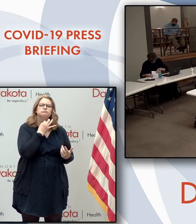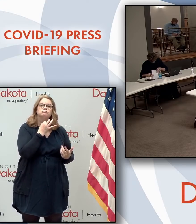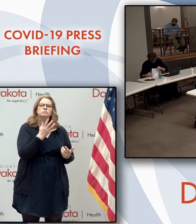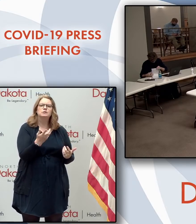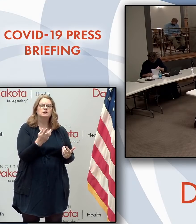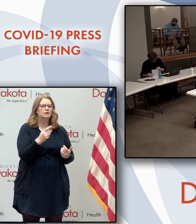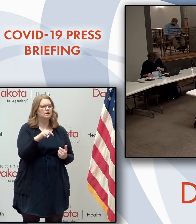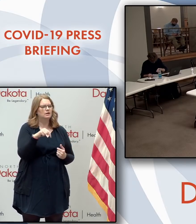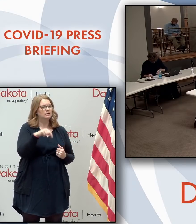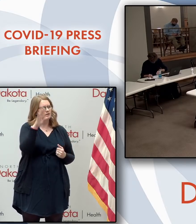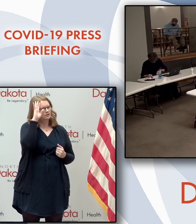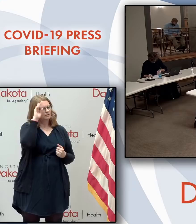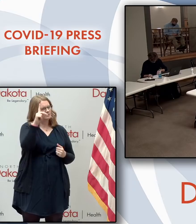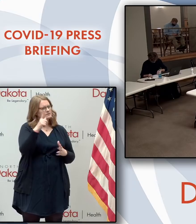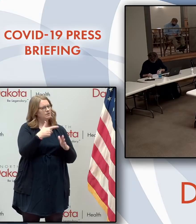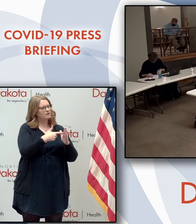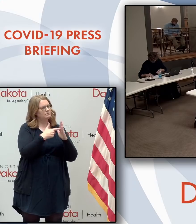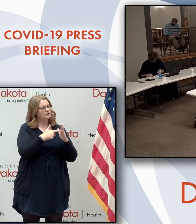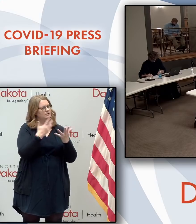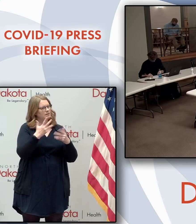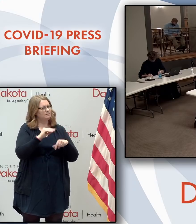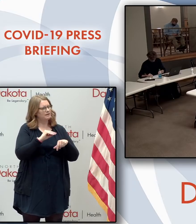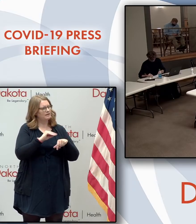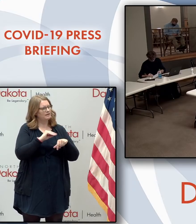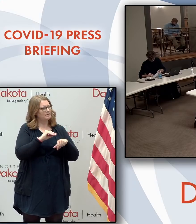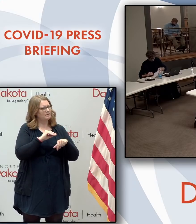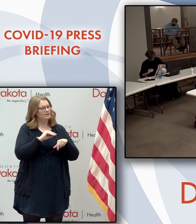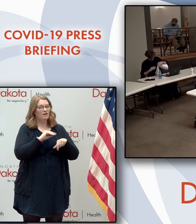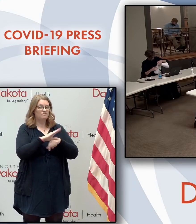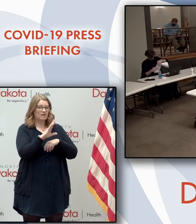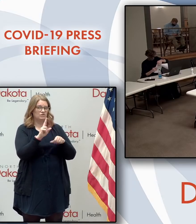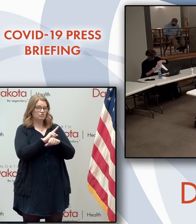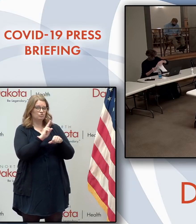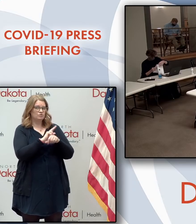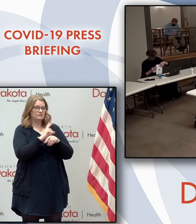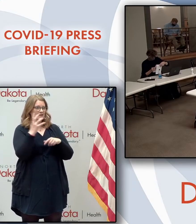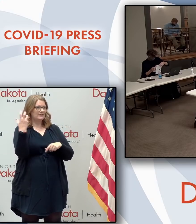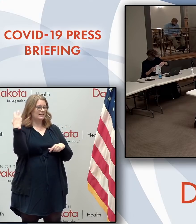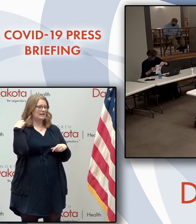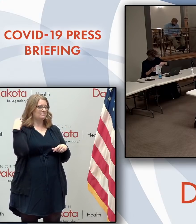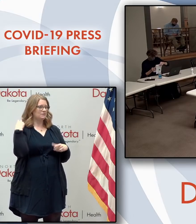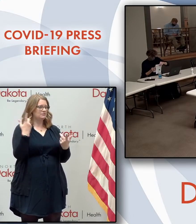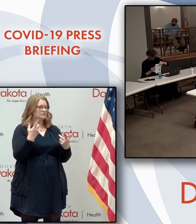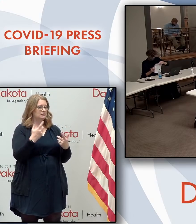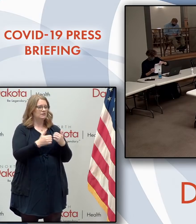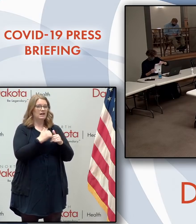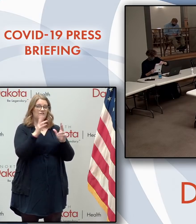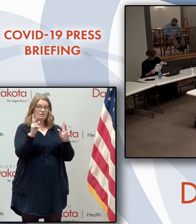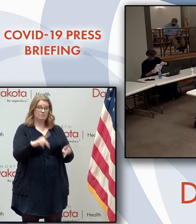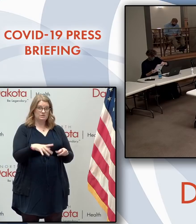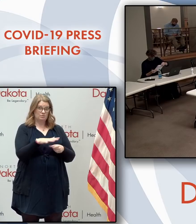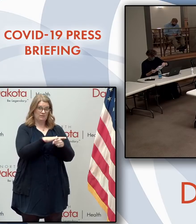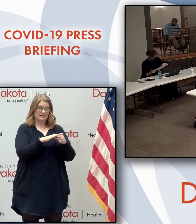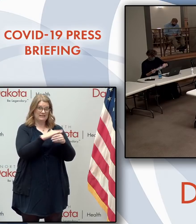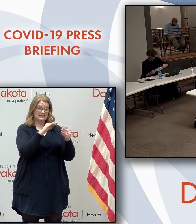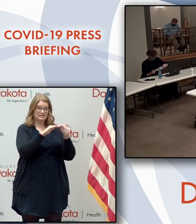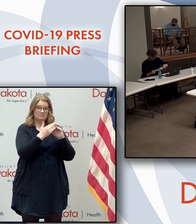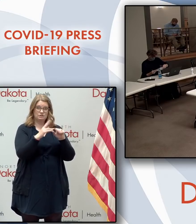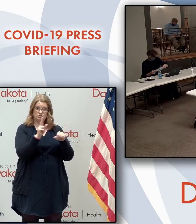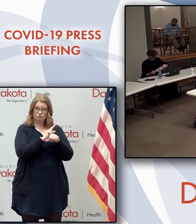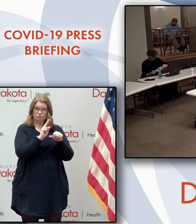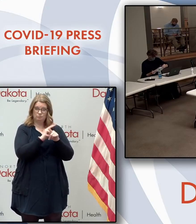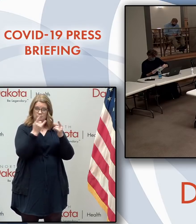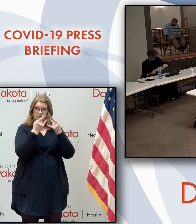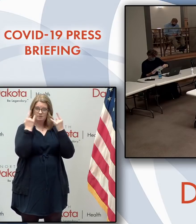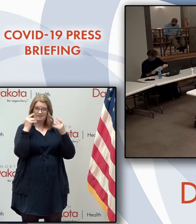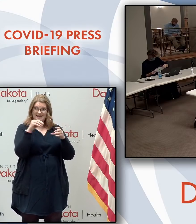Bismarck's mandate might affect use at the Capitol, since every person within the city of Bismarck shall wear a face covering in